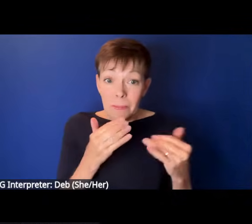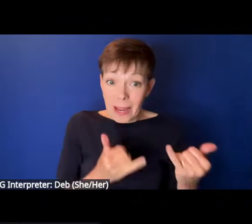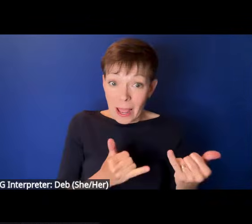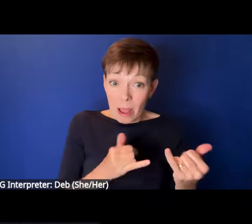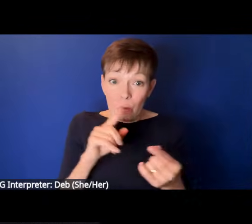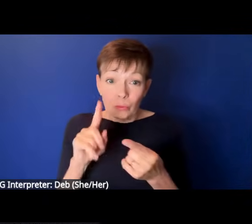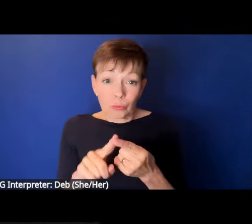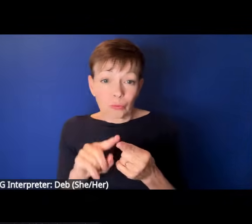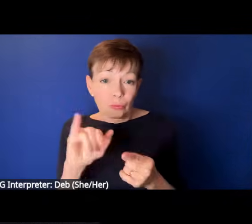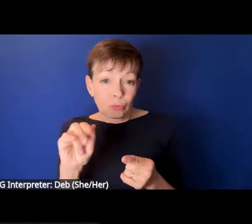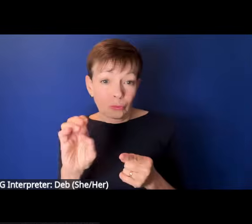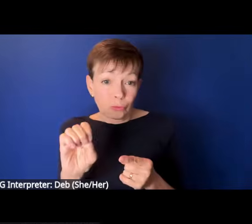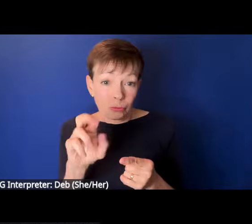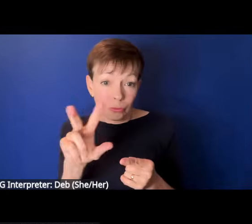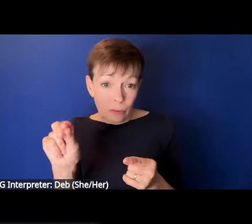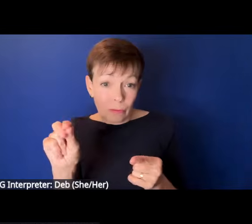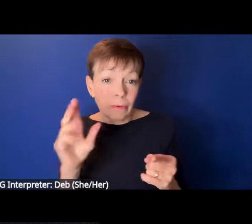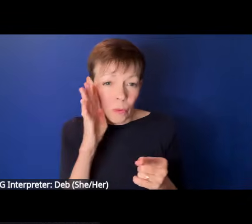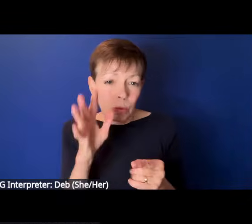year.